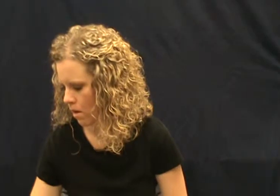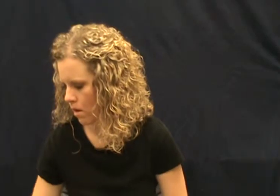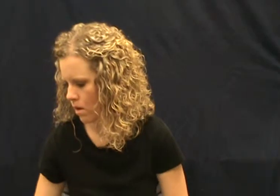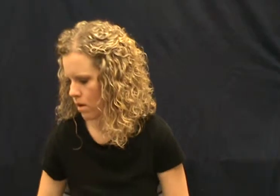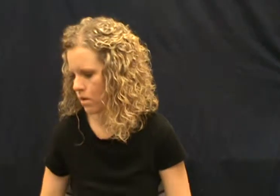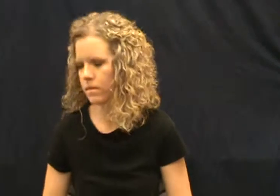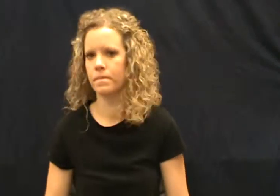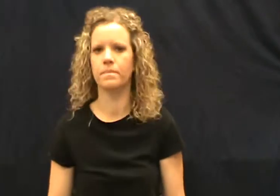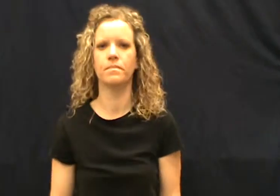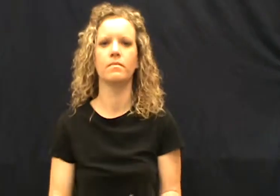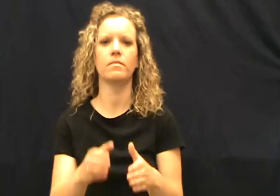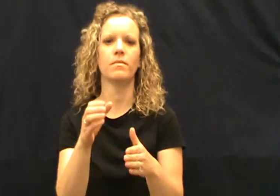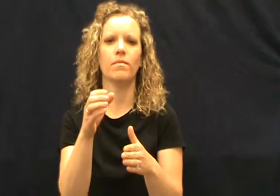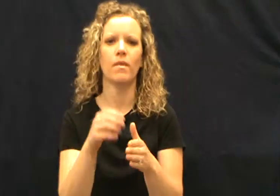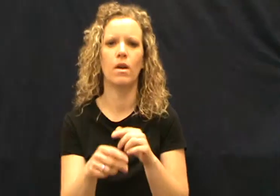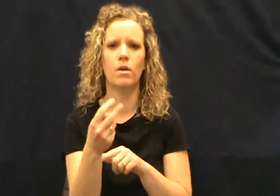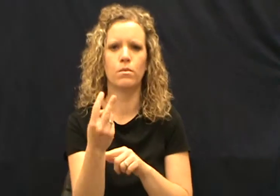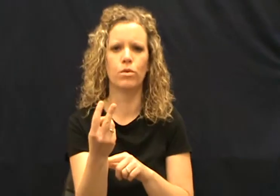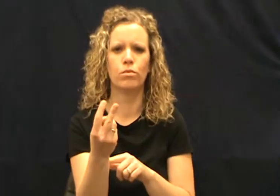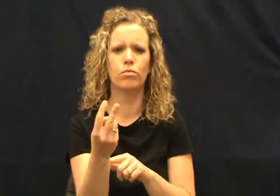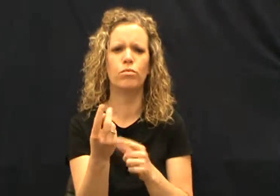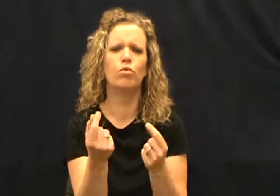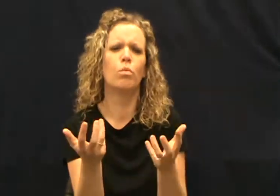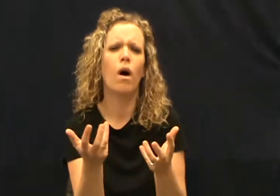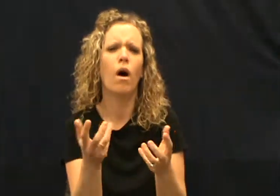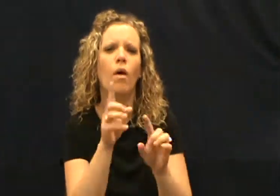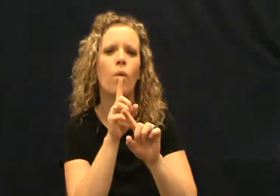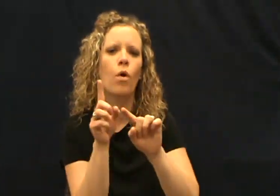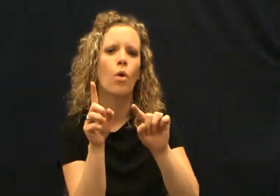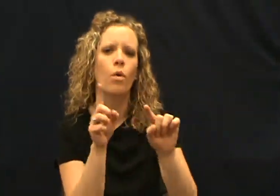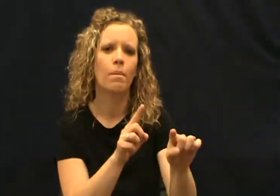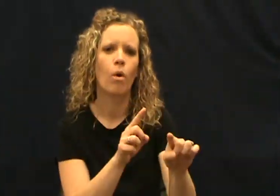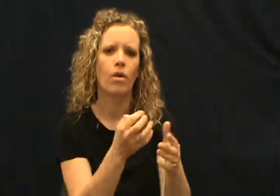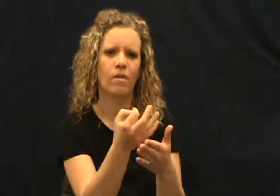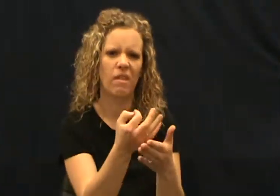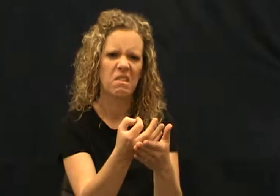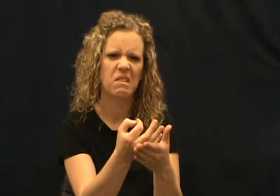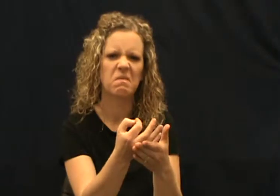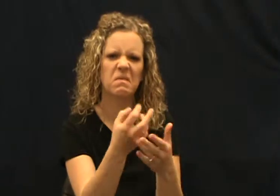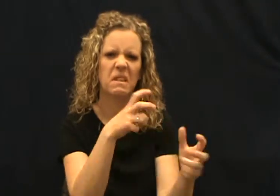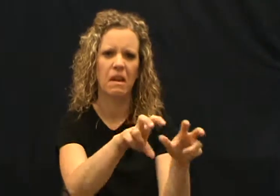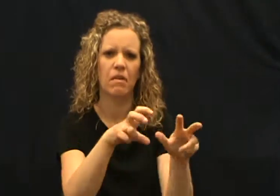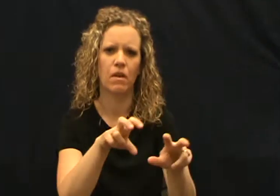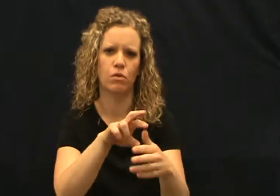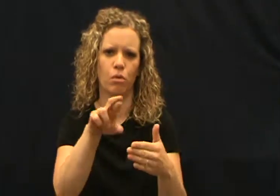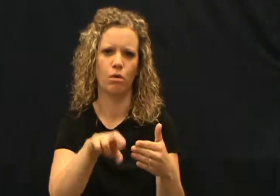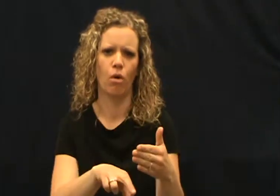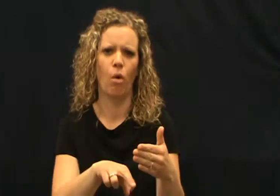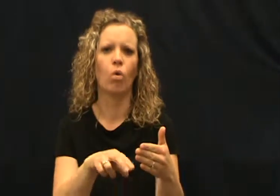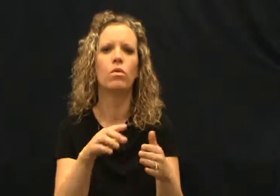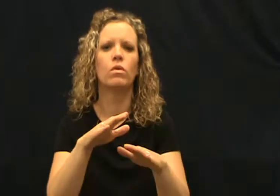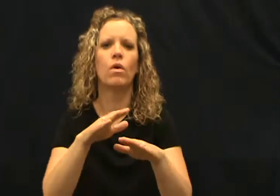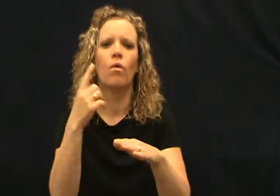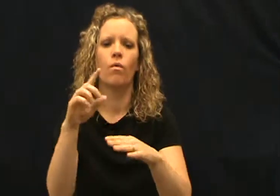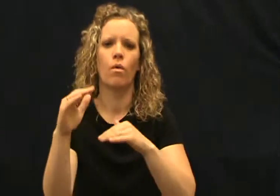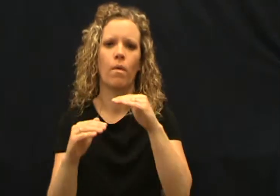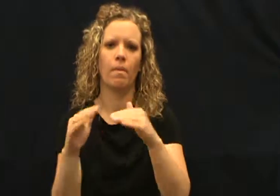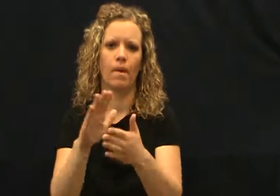Chapter 2, Reporting Investing and Financing Results on the Balance Sheet. The first learning objective is to